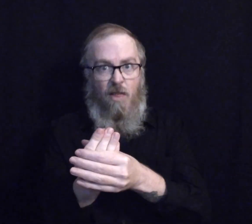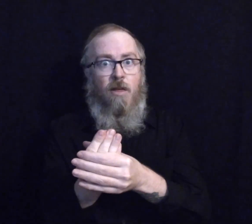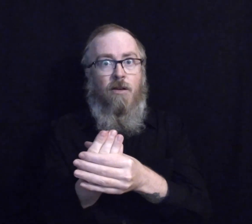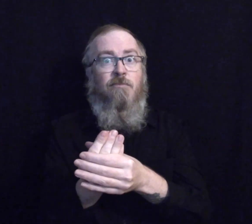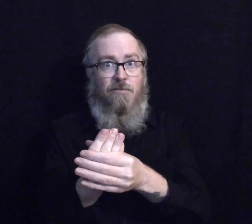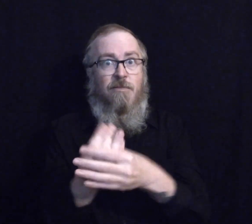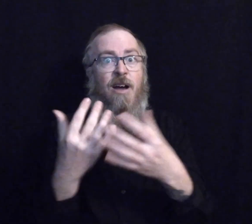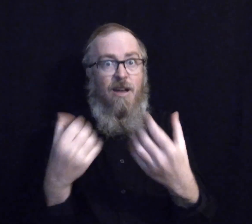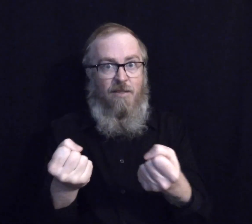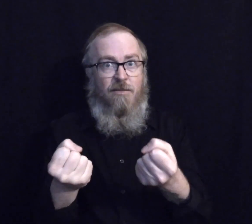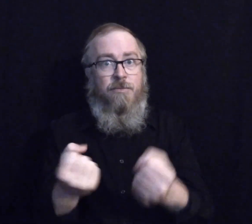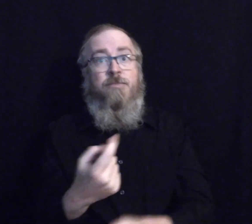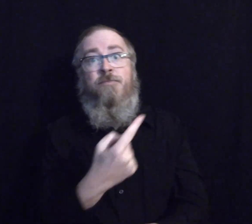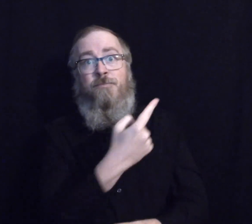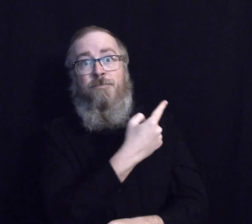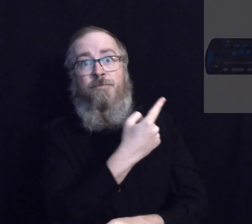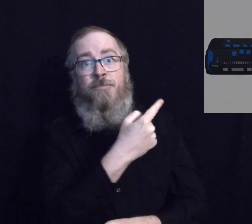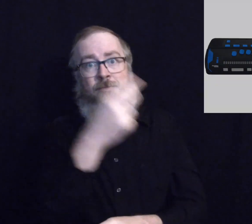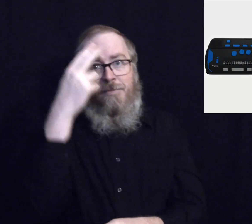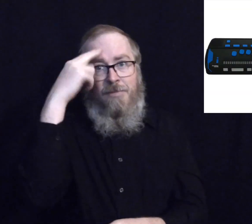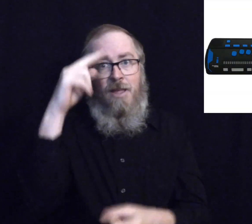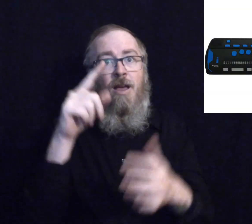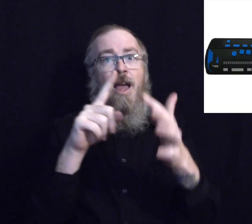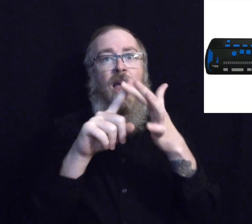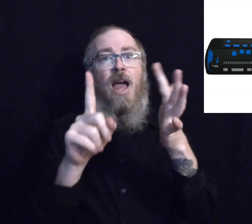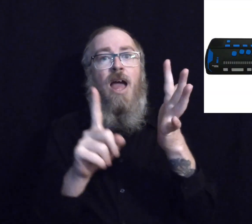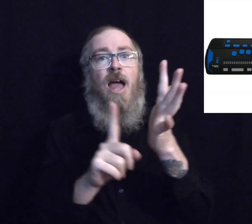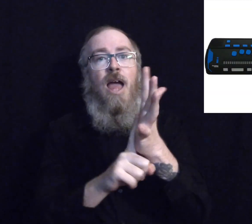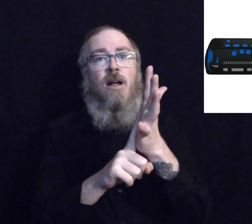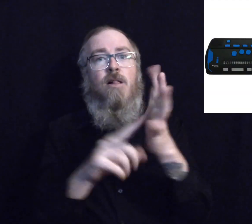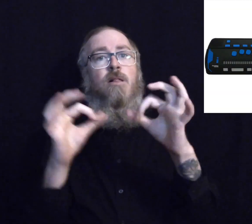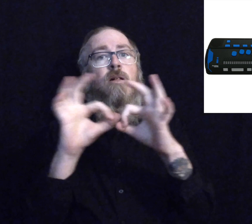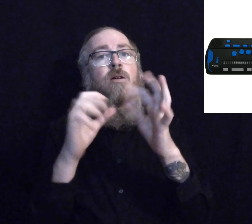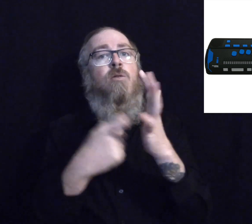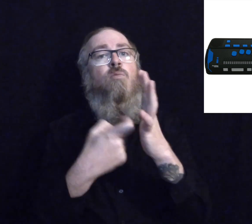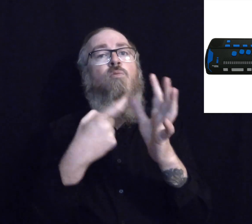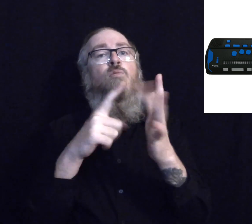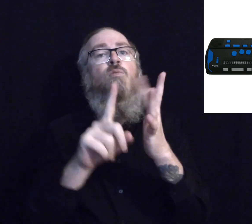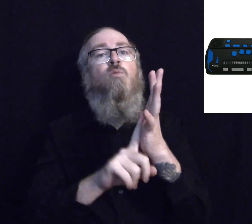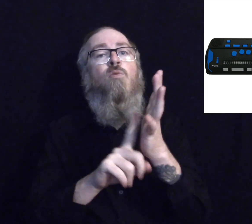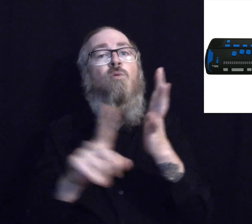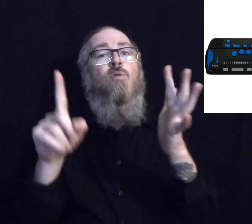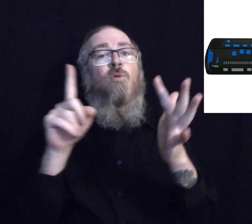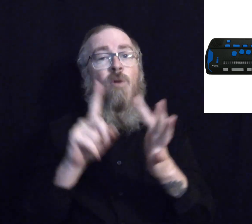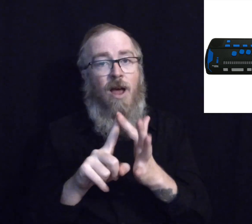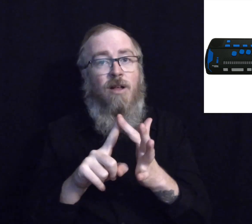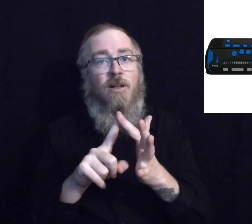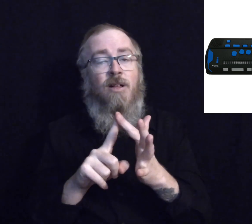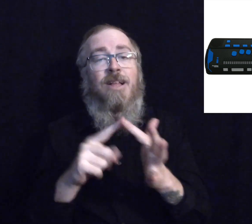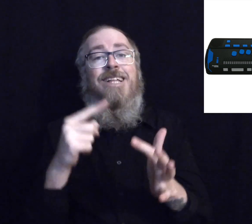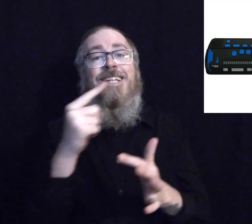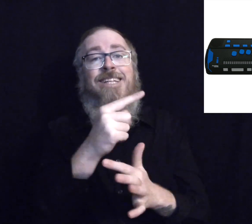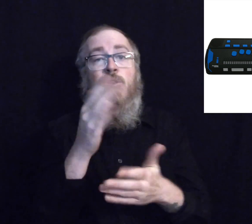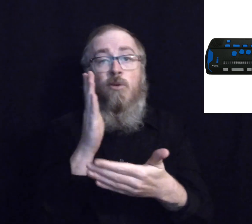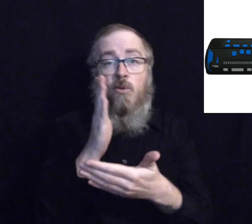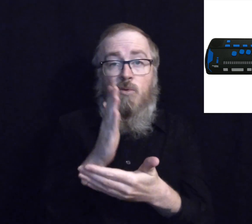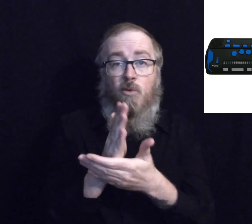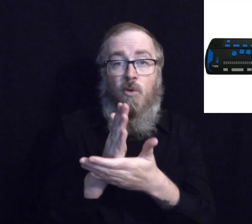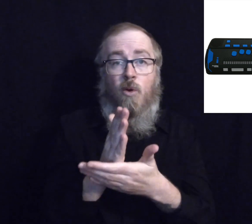a Braille display with a computer without the computer. This device is called an L-Braille, and it is a